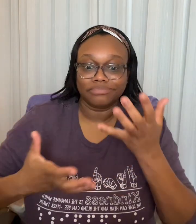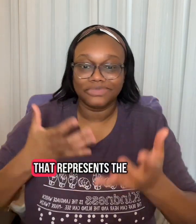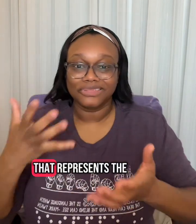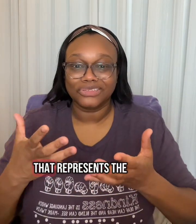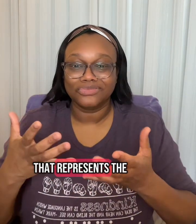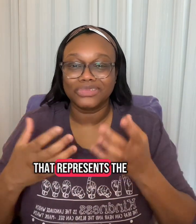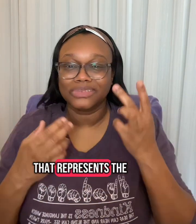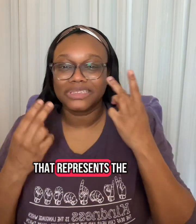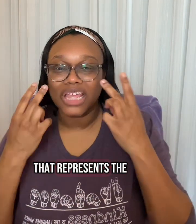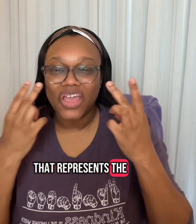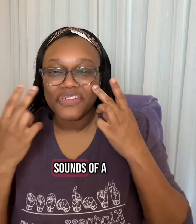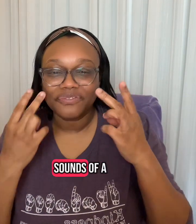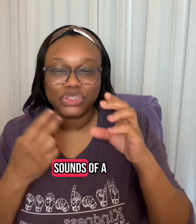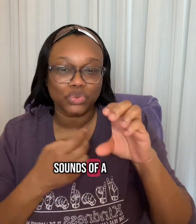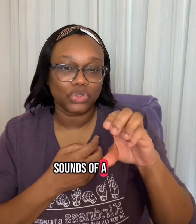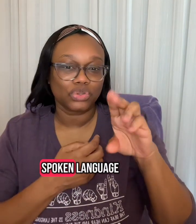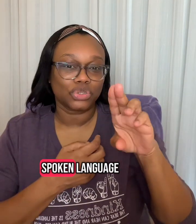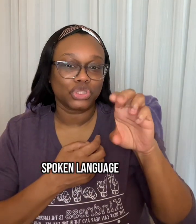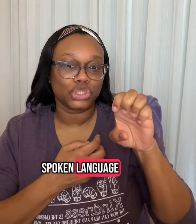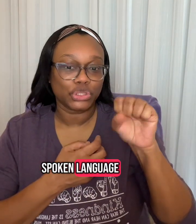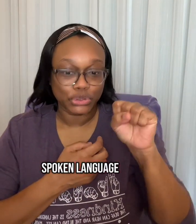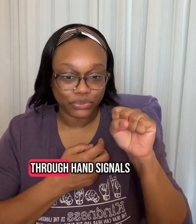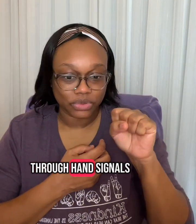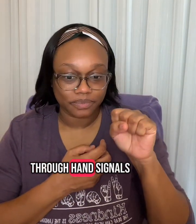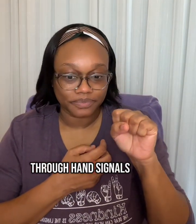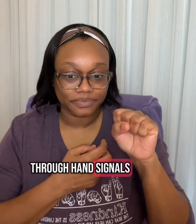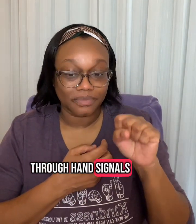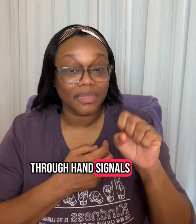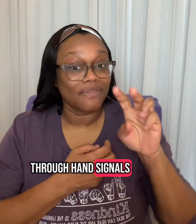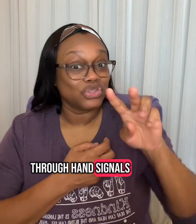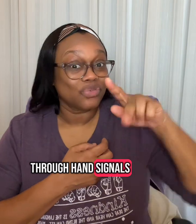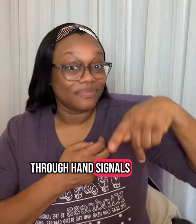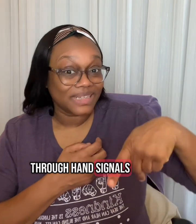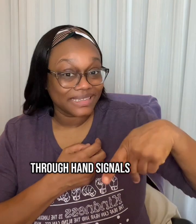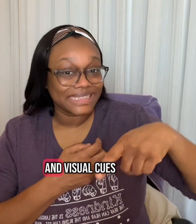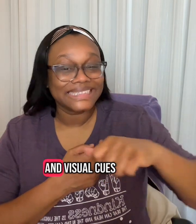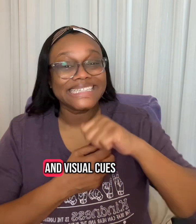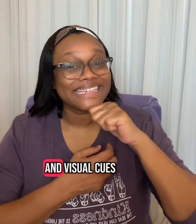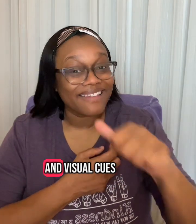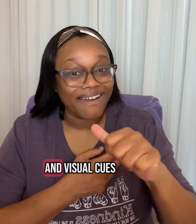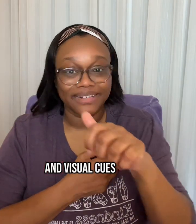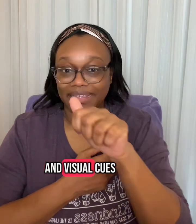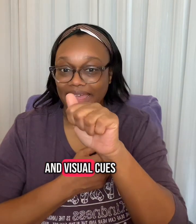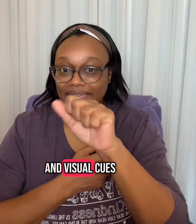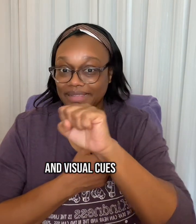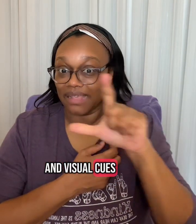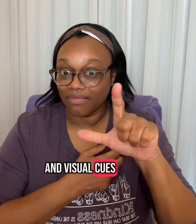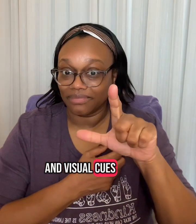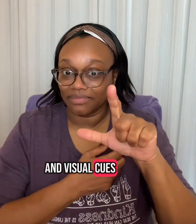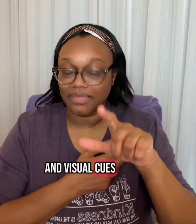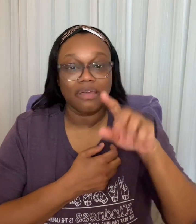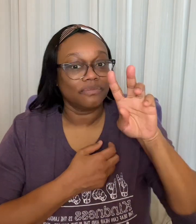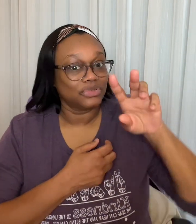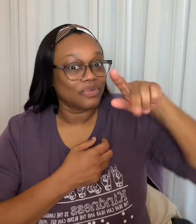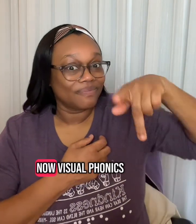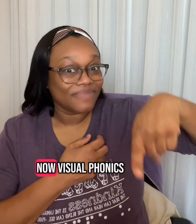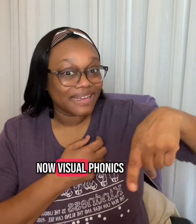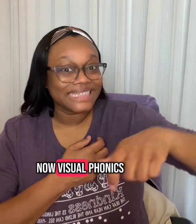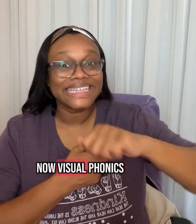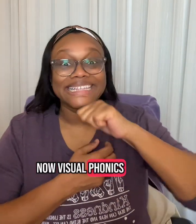that represents the sounds of a spoken language through hand signals and visual cues. Now, visual phonics